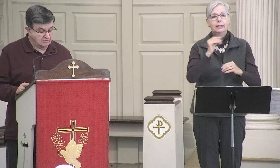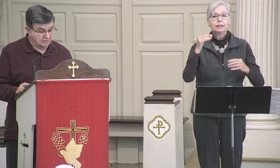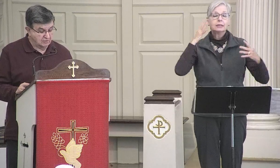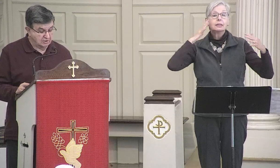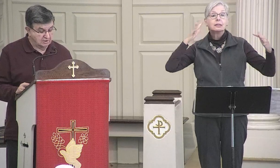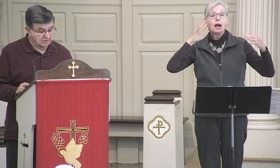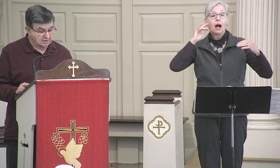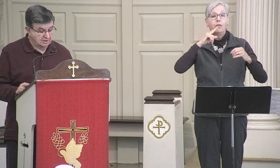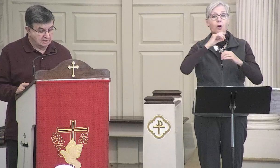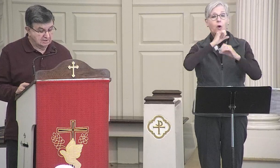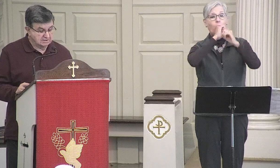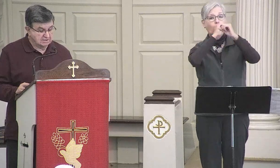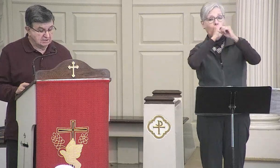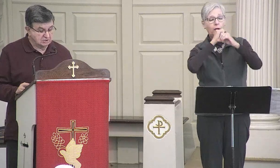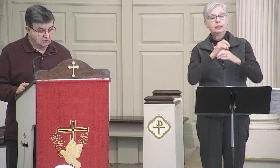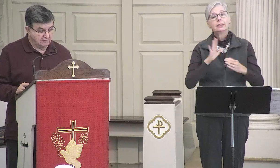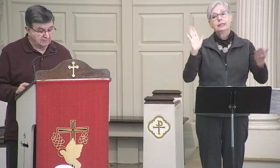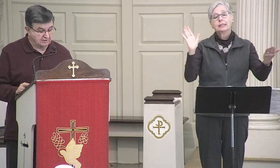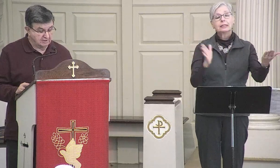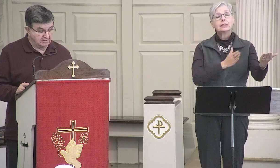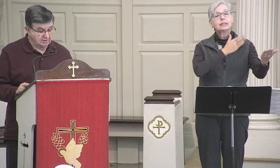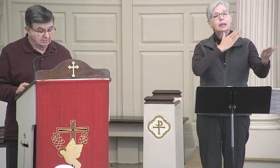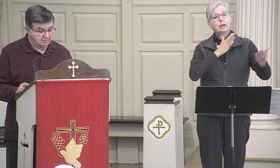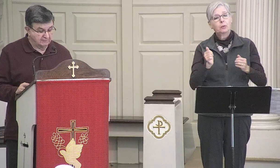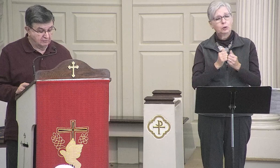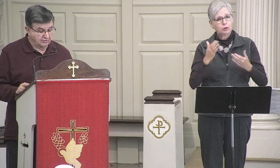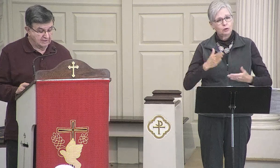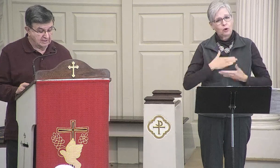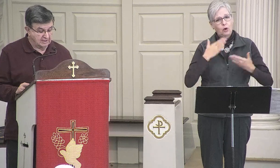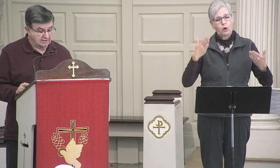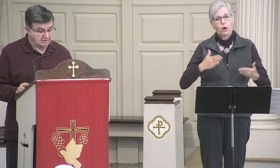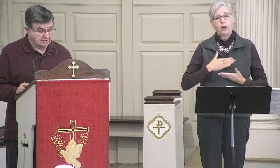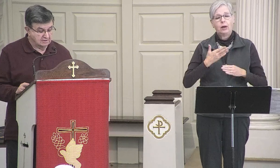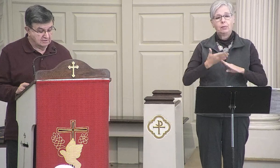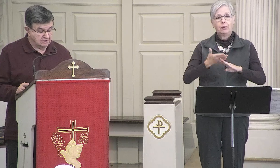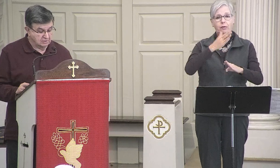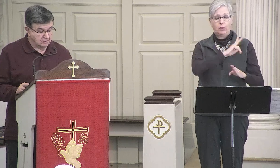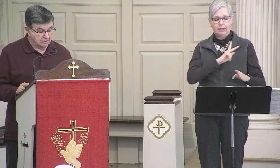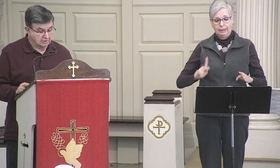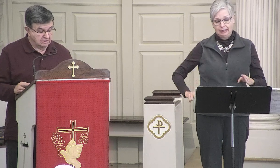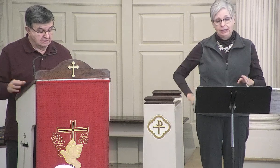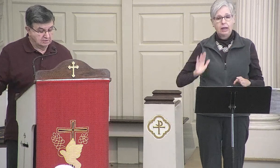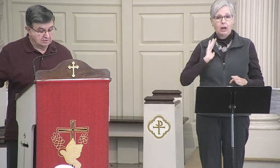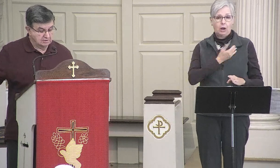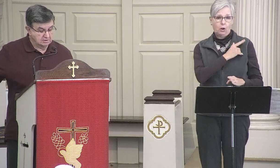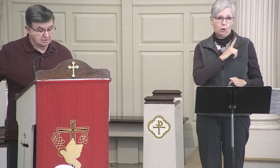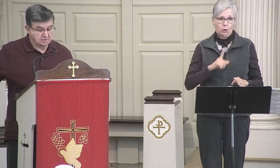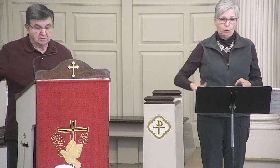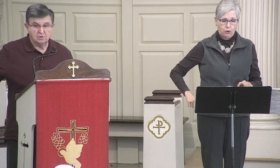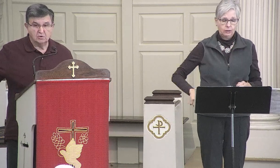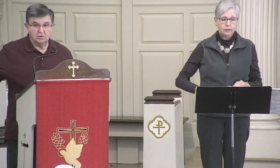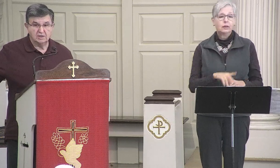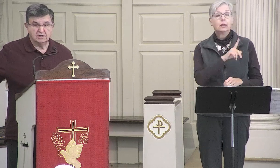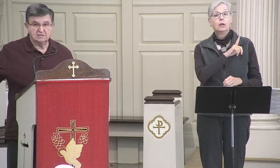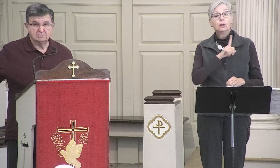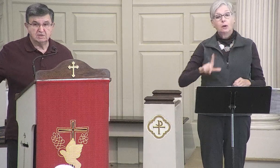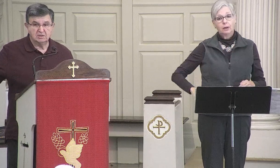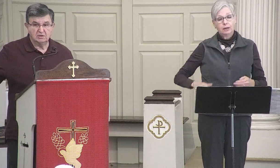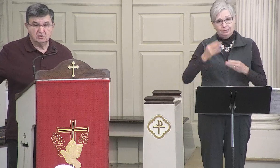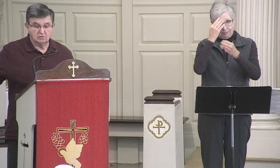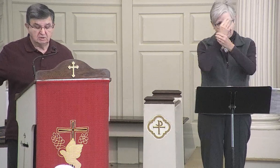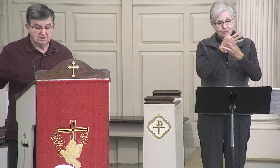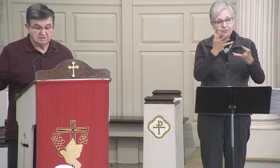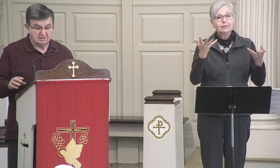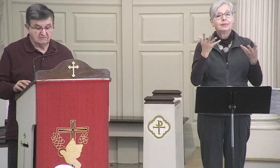sound of the horn. Sing joyfully before the King, the Lord. The Lord has